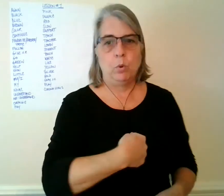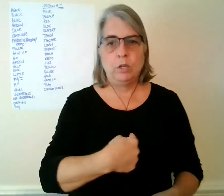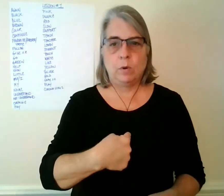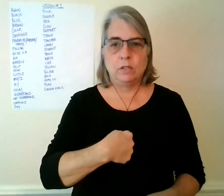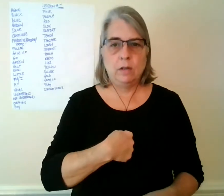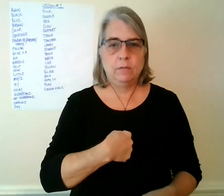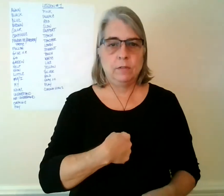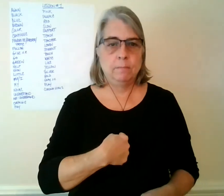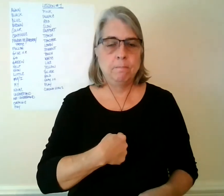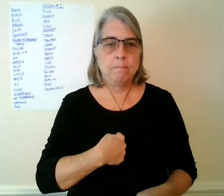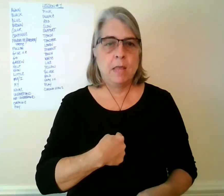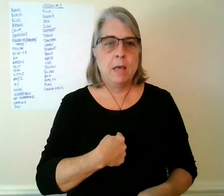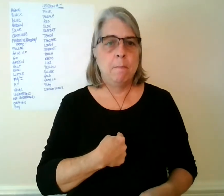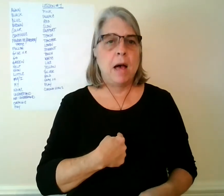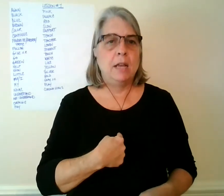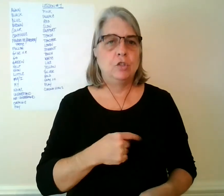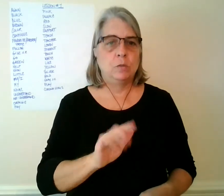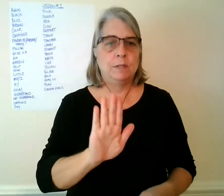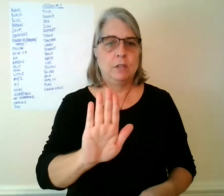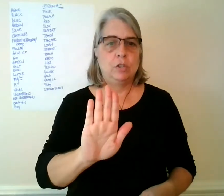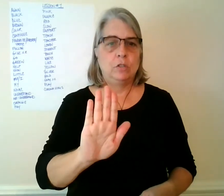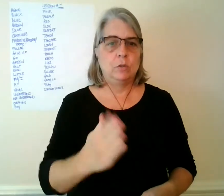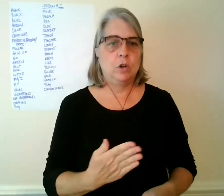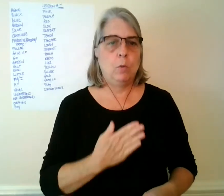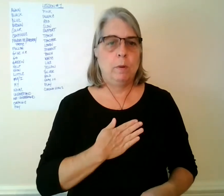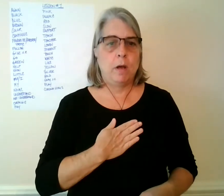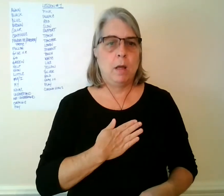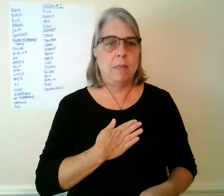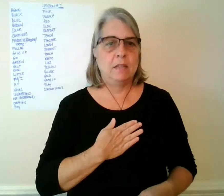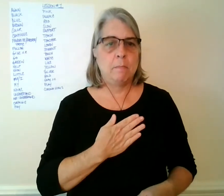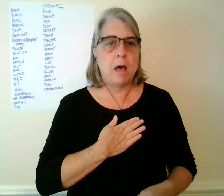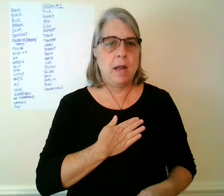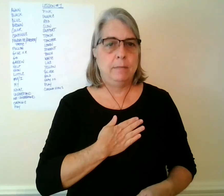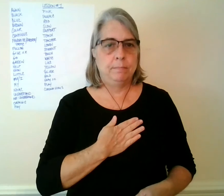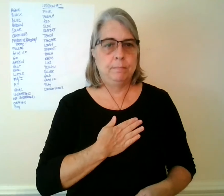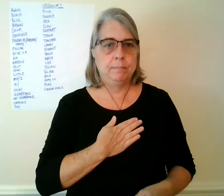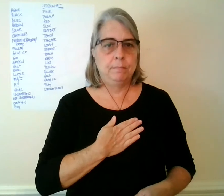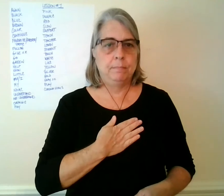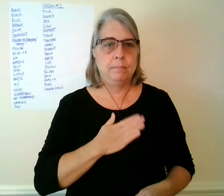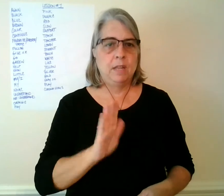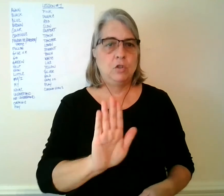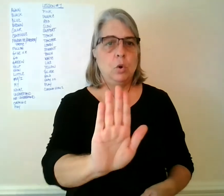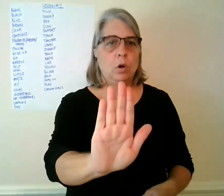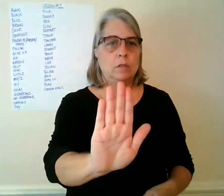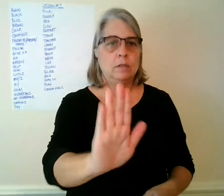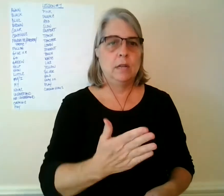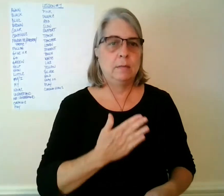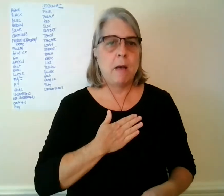point to ourselves. My shows possession, so it's an open palm. That's mine. It's yours. It's